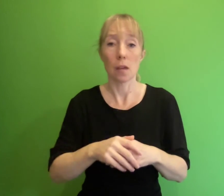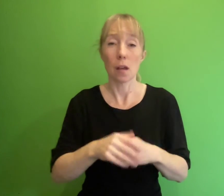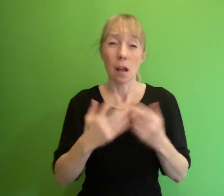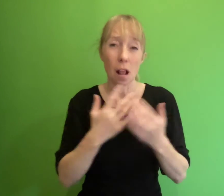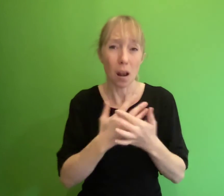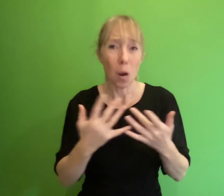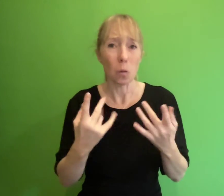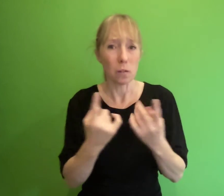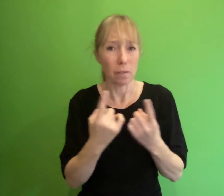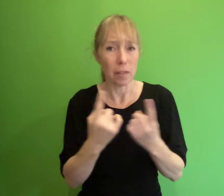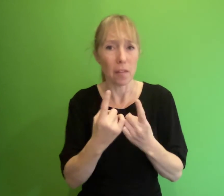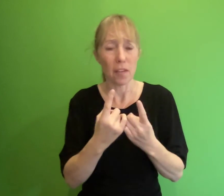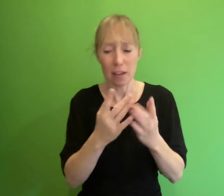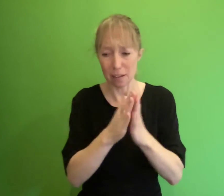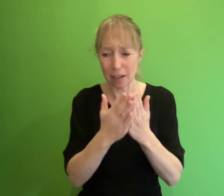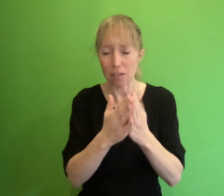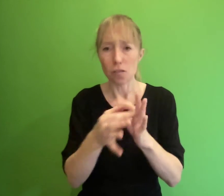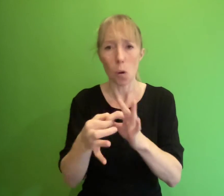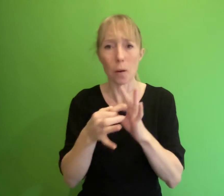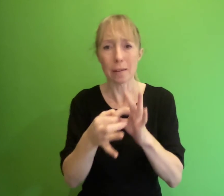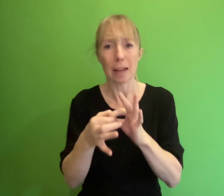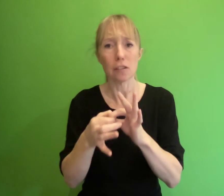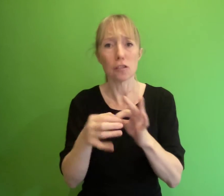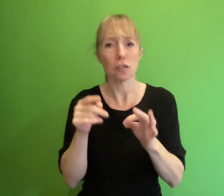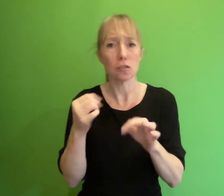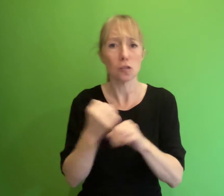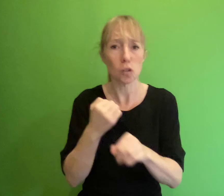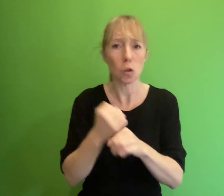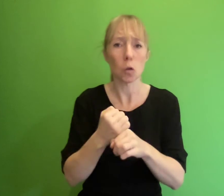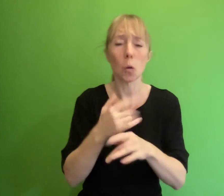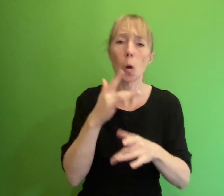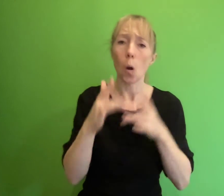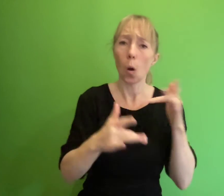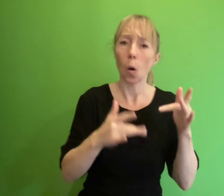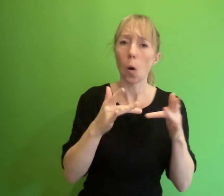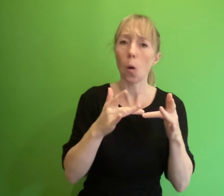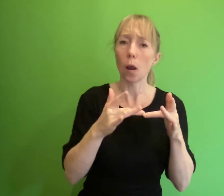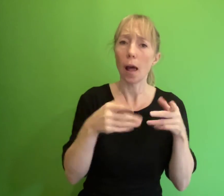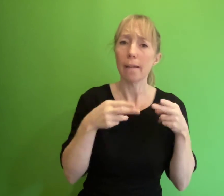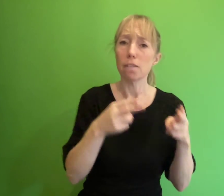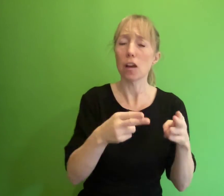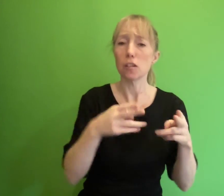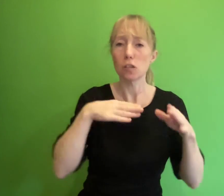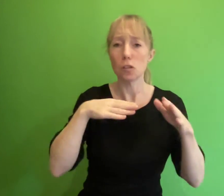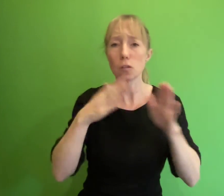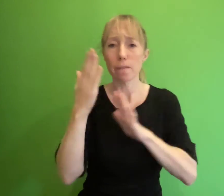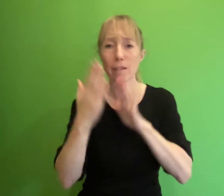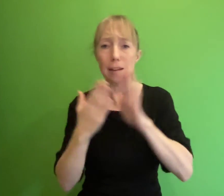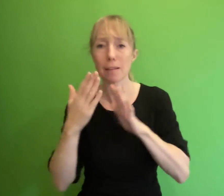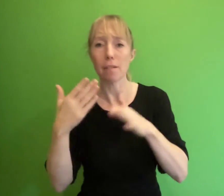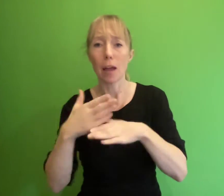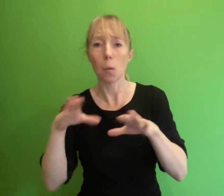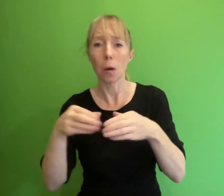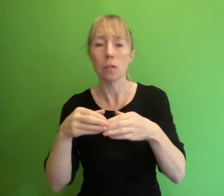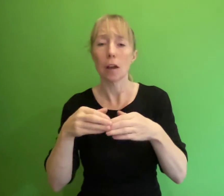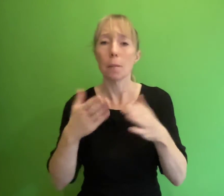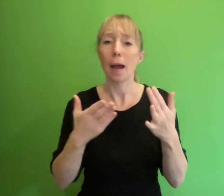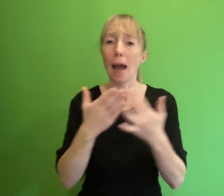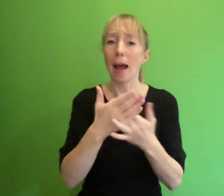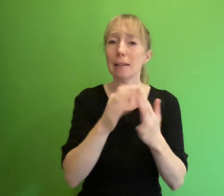literature organisation are doing, online versions of in-person workshops, access lists, sending materials